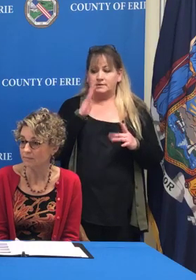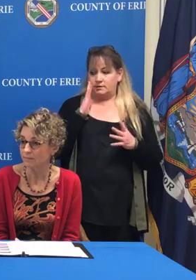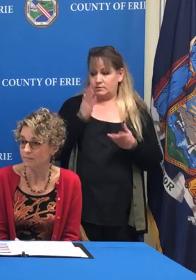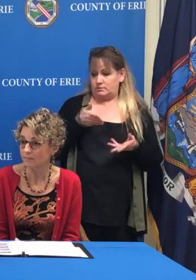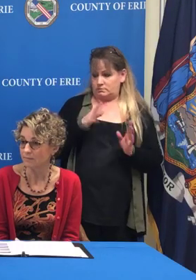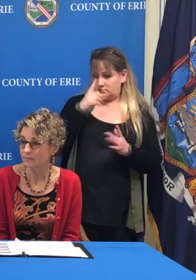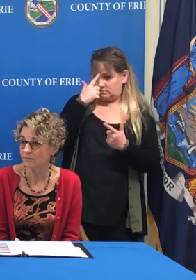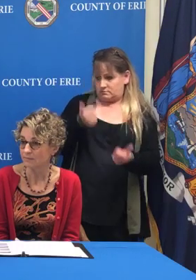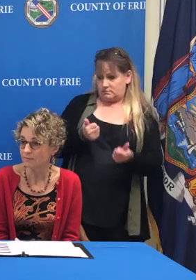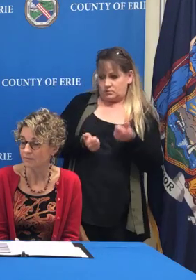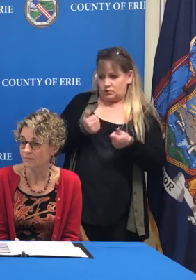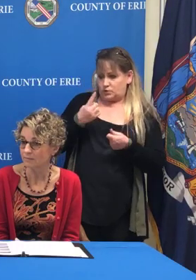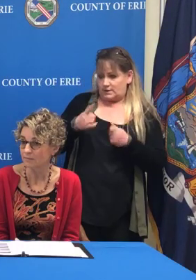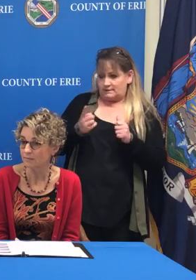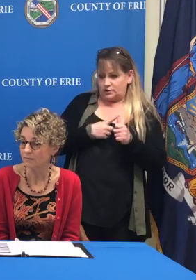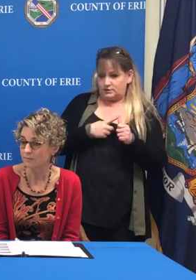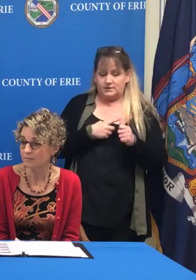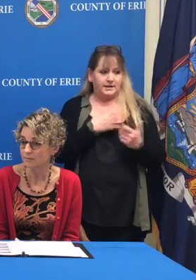first. Do